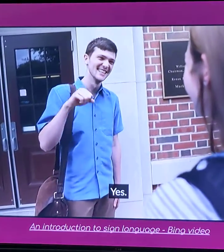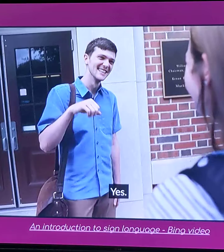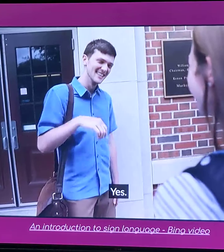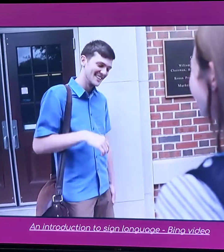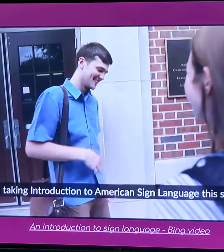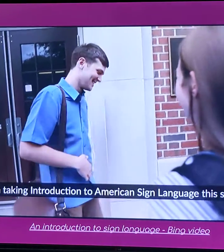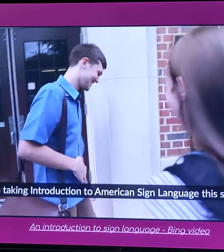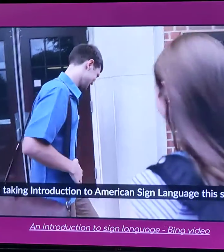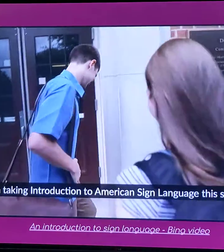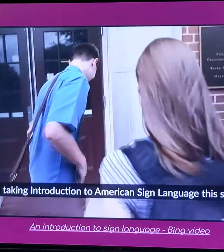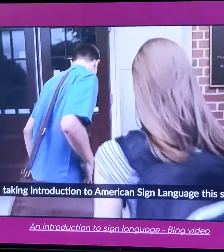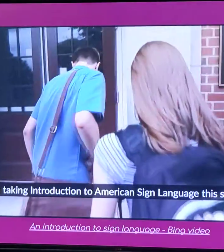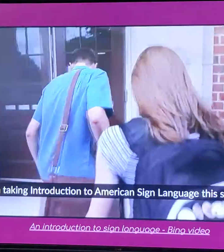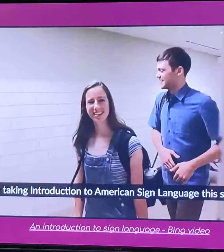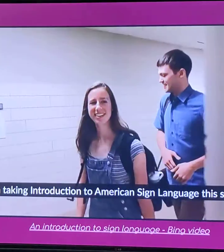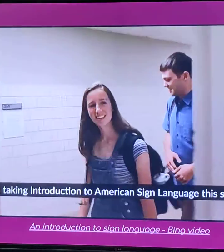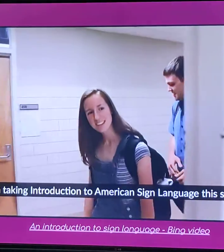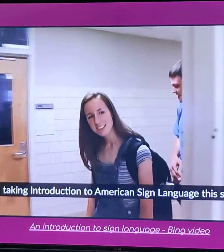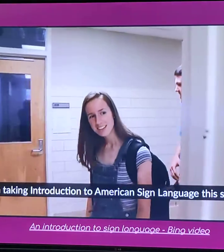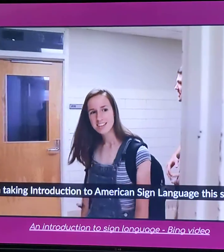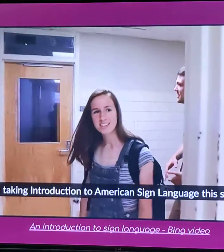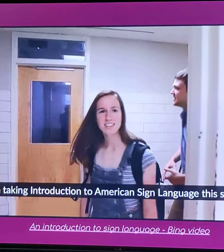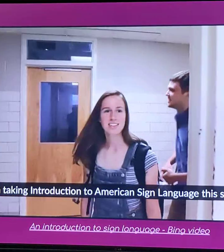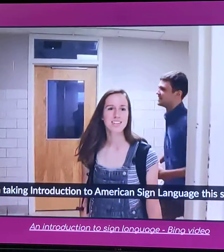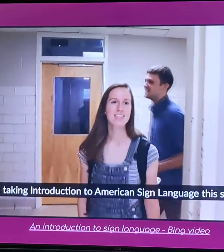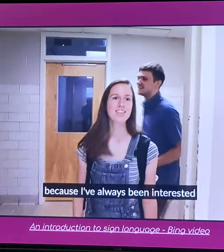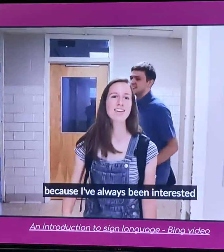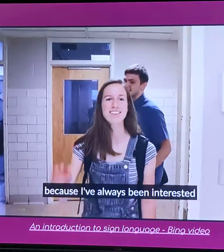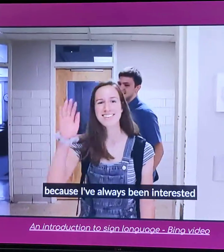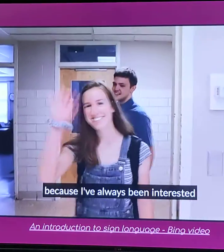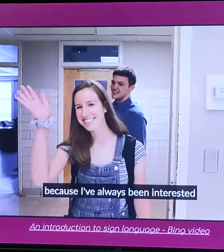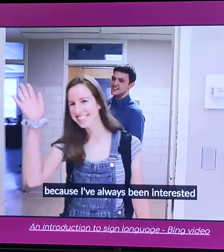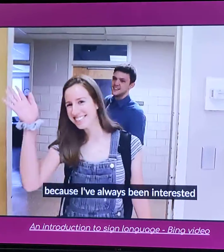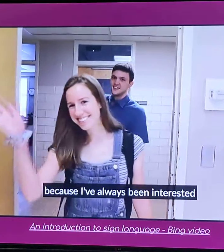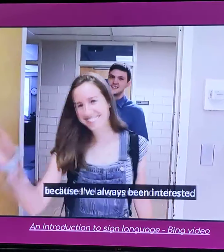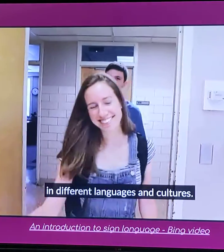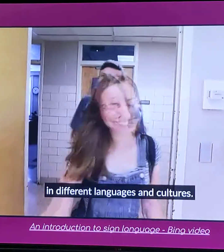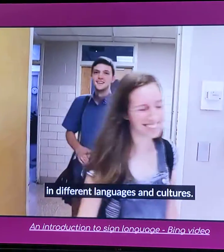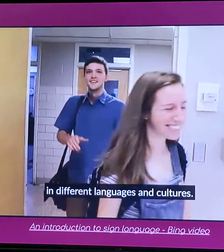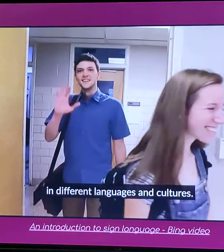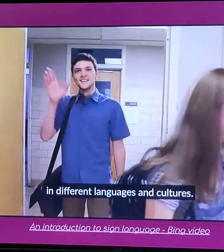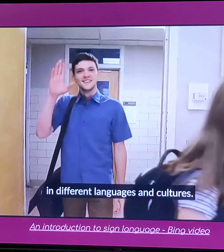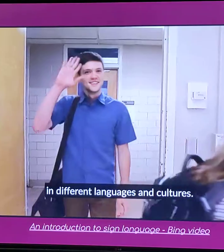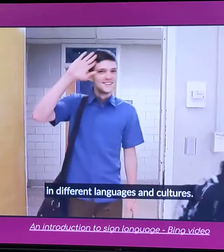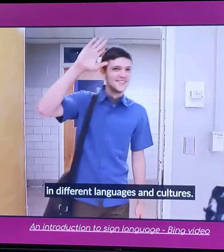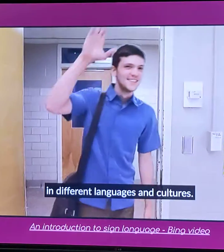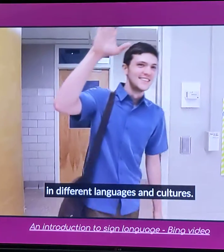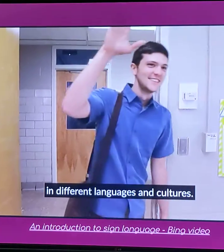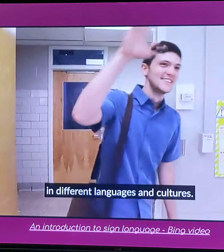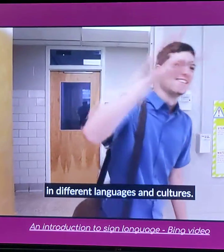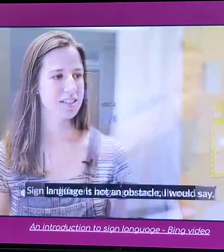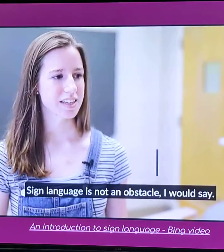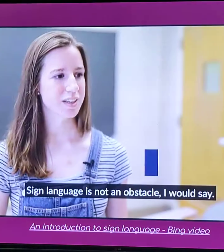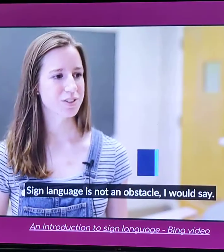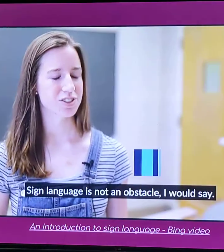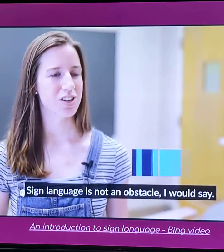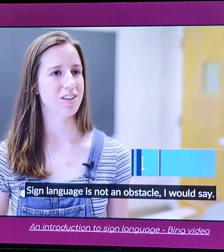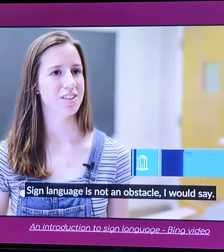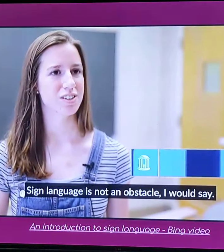I'm taking Introduction to American Sign Language this summer because I've always been interested in different languages and cultures. Sign language is not